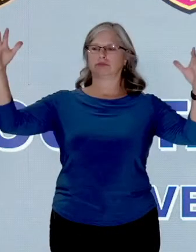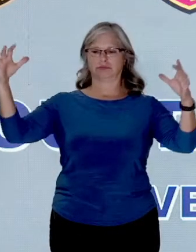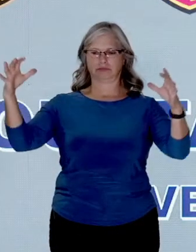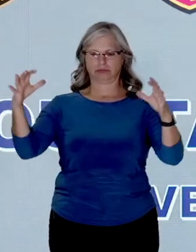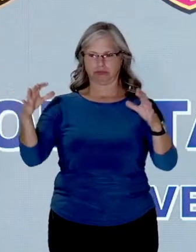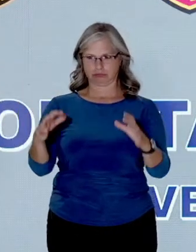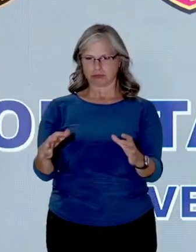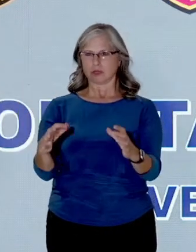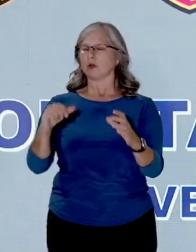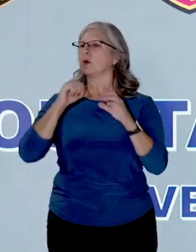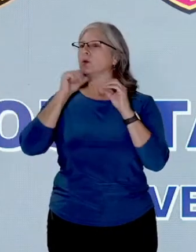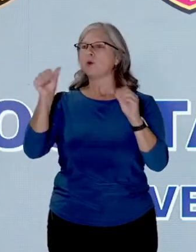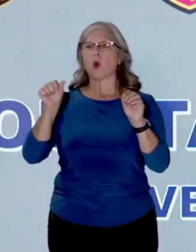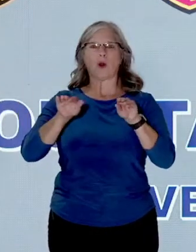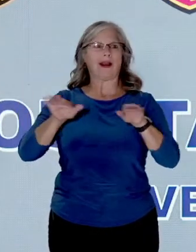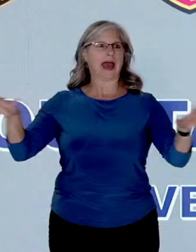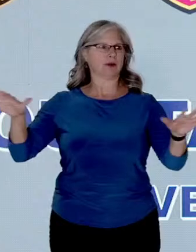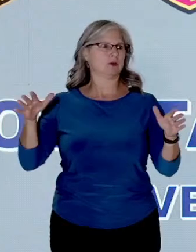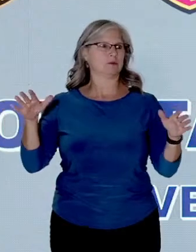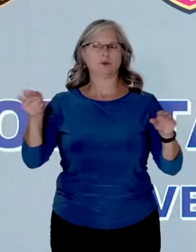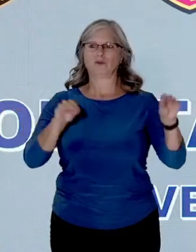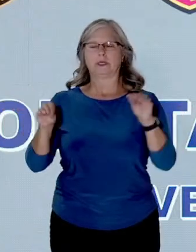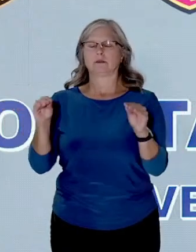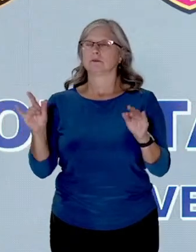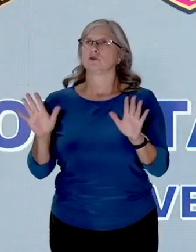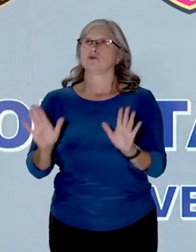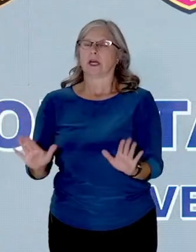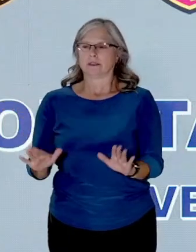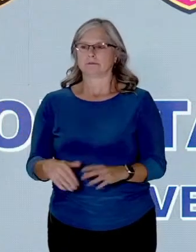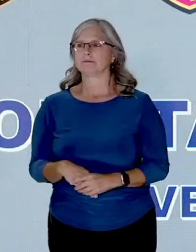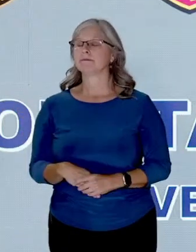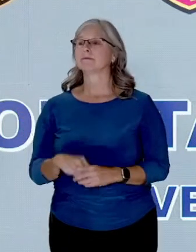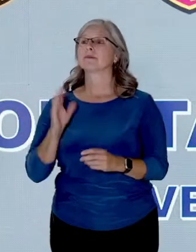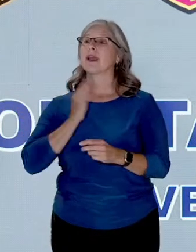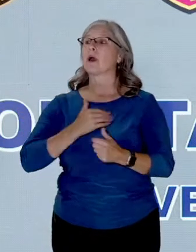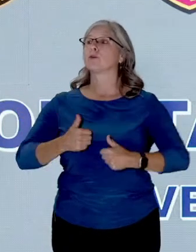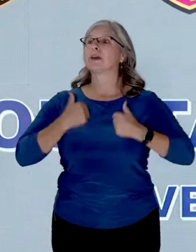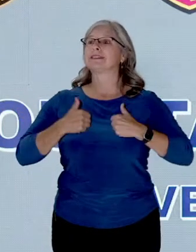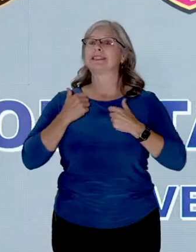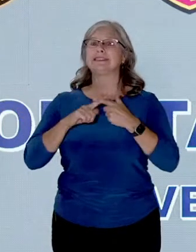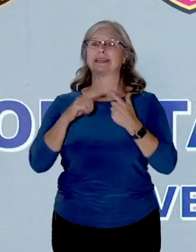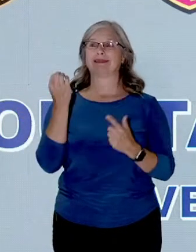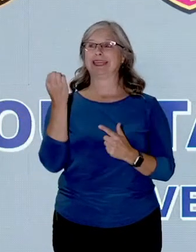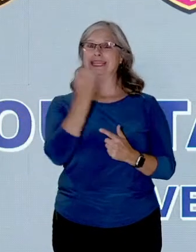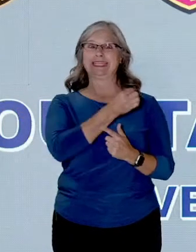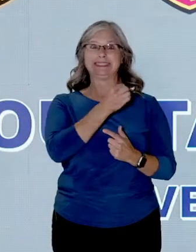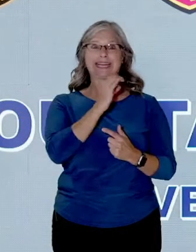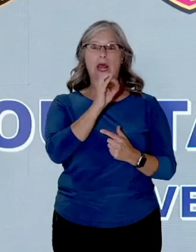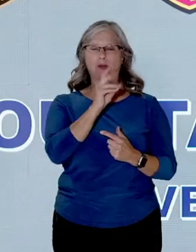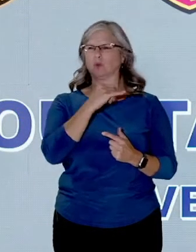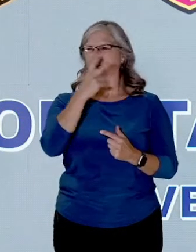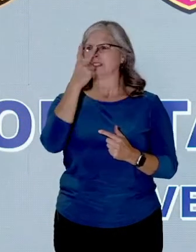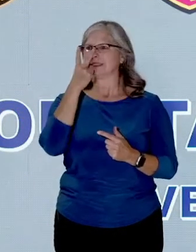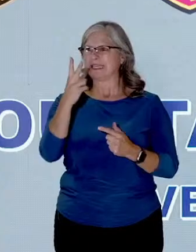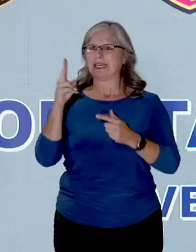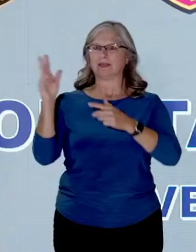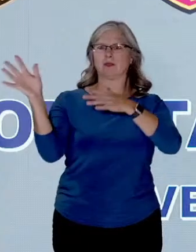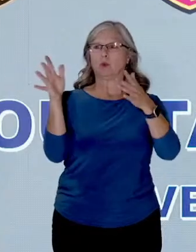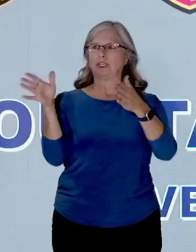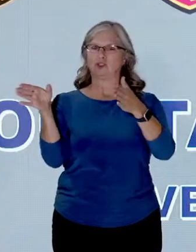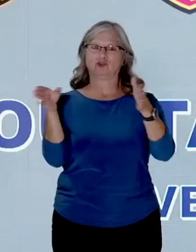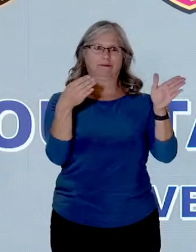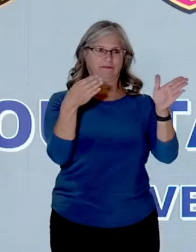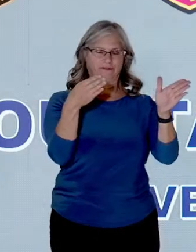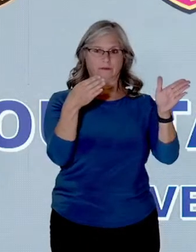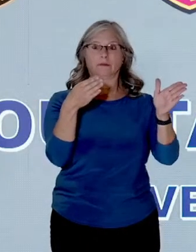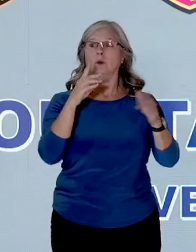or lateral movement today. That is fantastic. For our residents in the East County, you're going to see our wind shift, and one concern that brings is as the